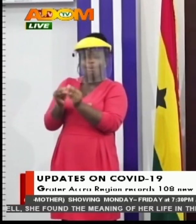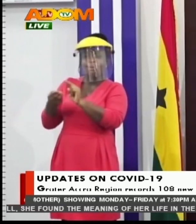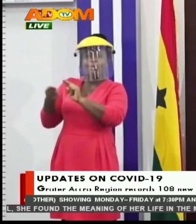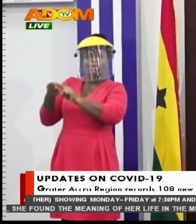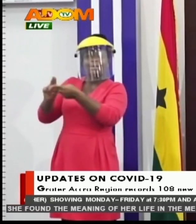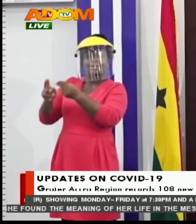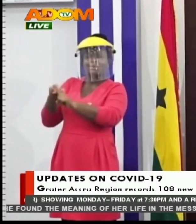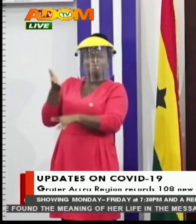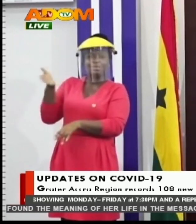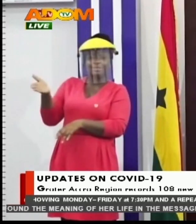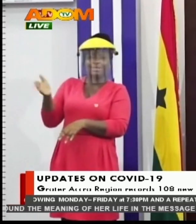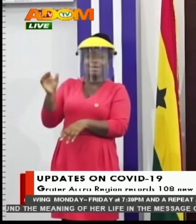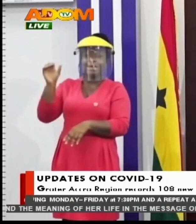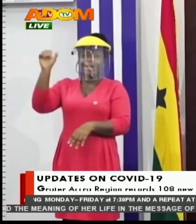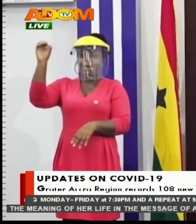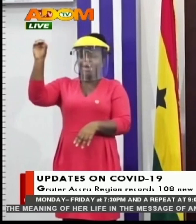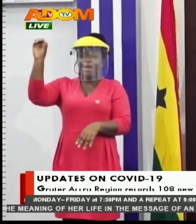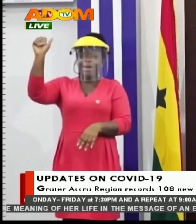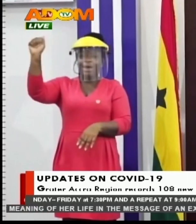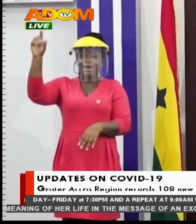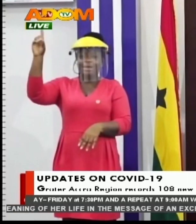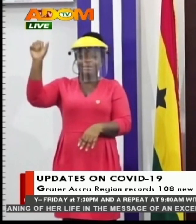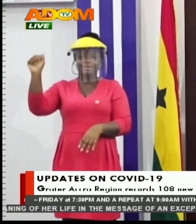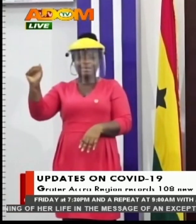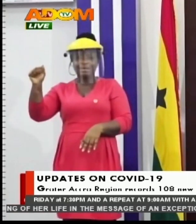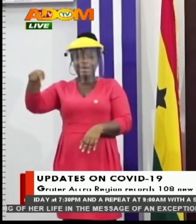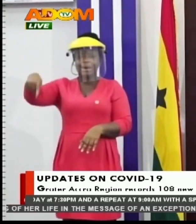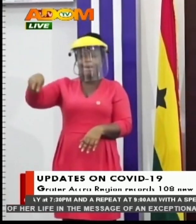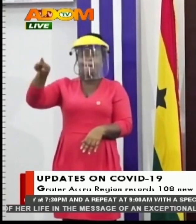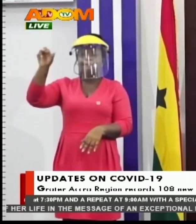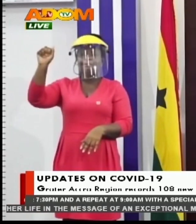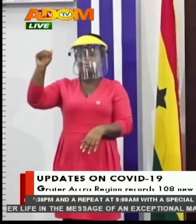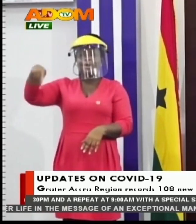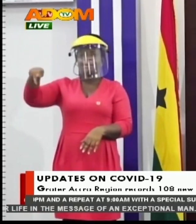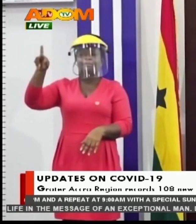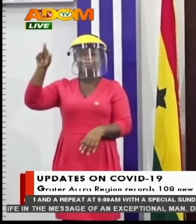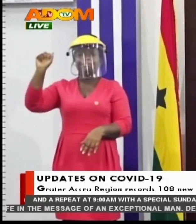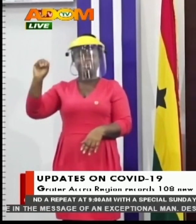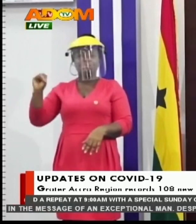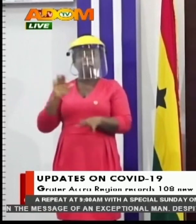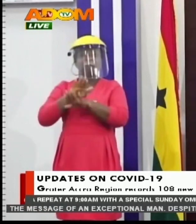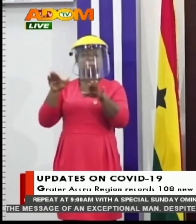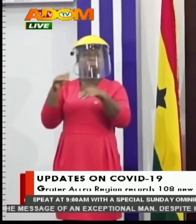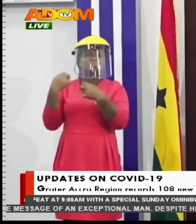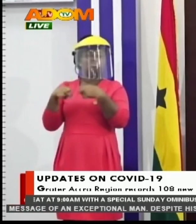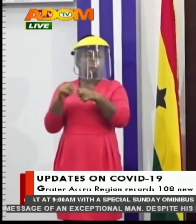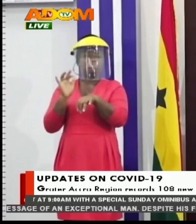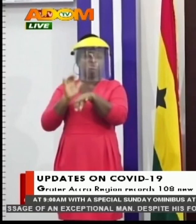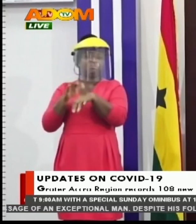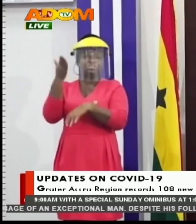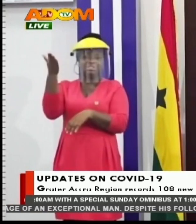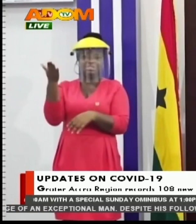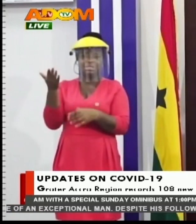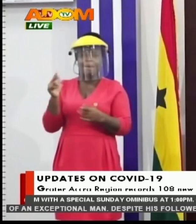which is Ashanti region, you can see that the concentration is mainly